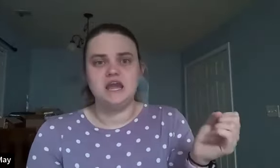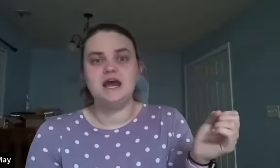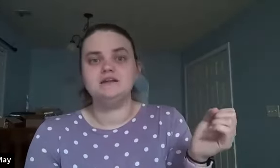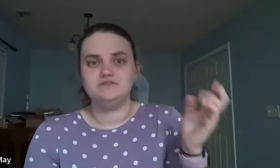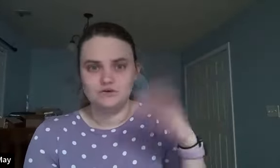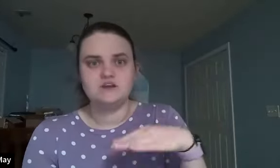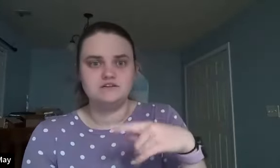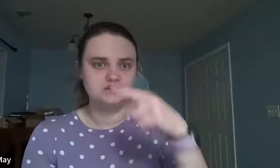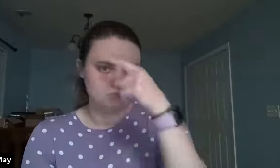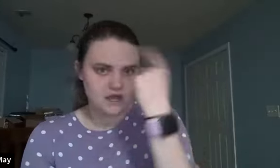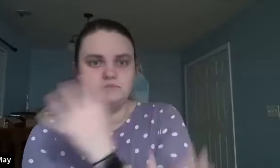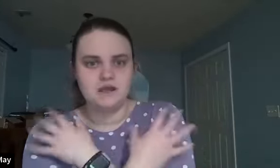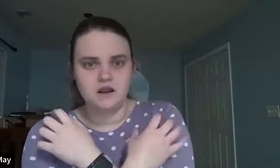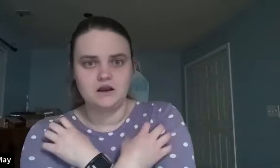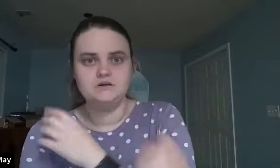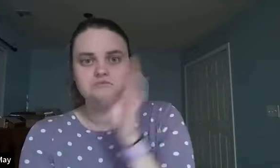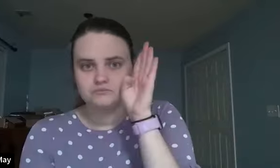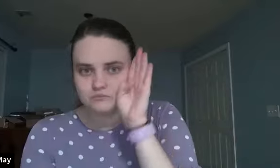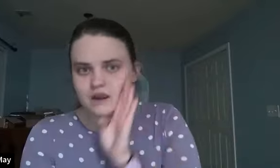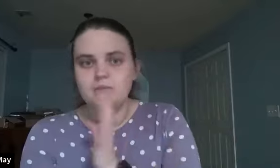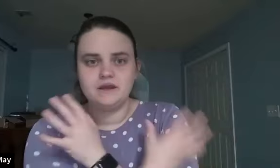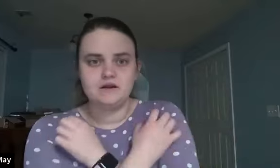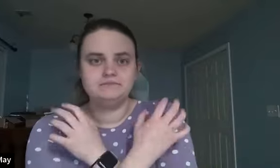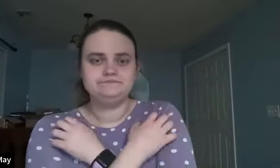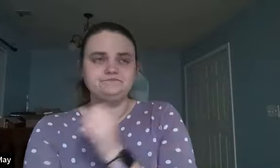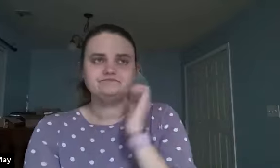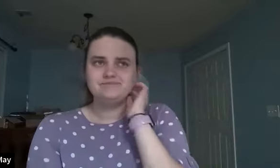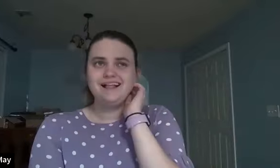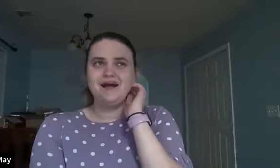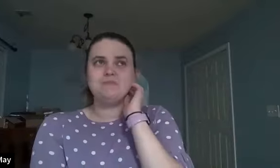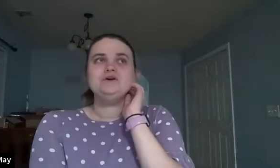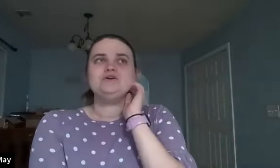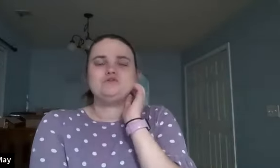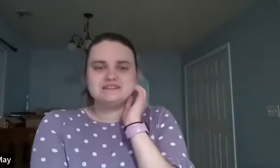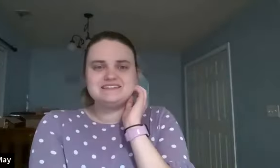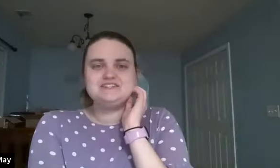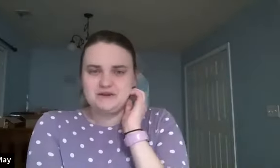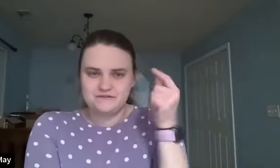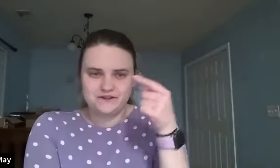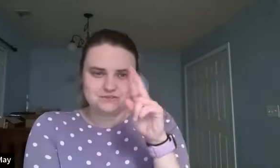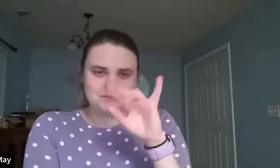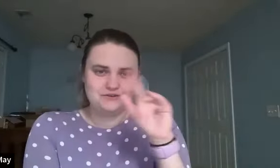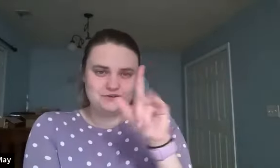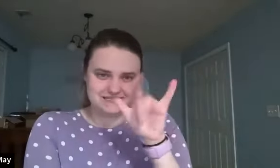add those colors. So black bear, brown bear. Grizzly, you do have to finger spell